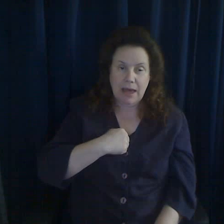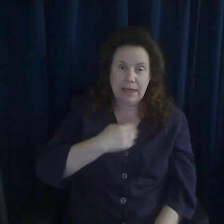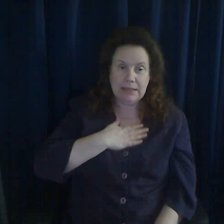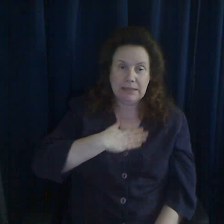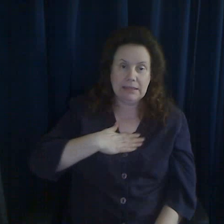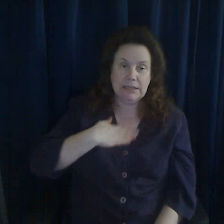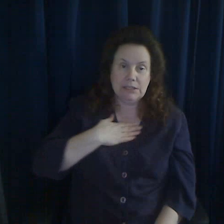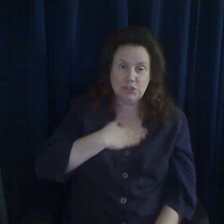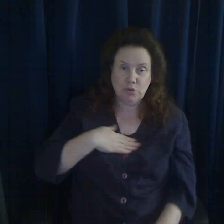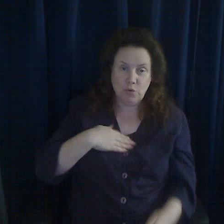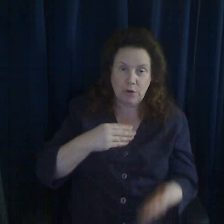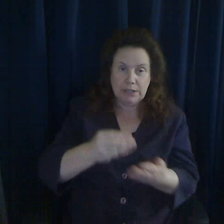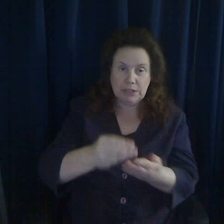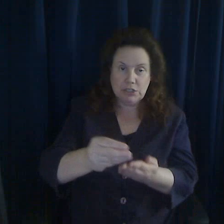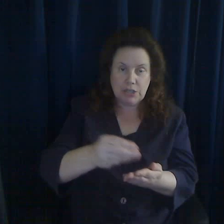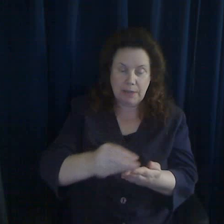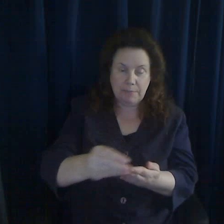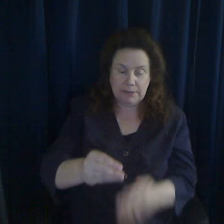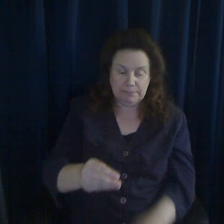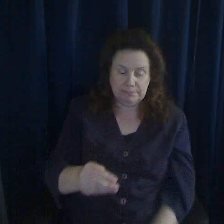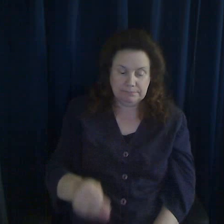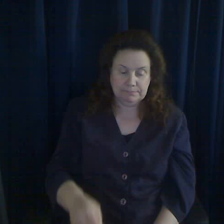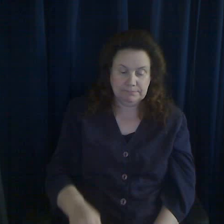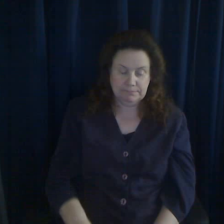I enjoy shopping.